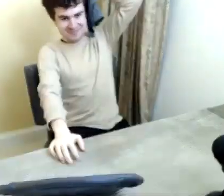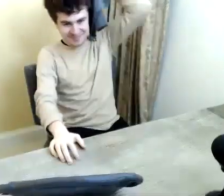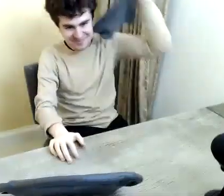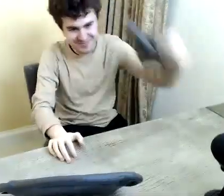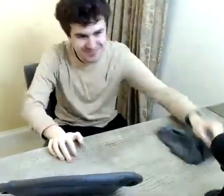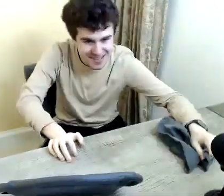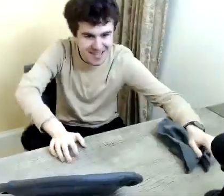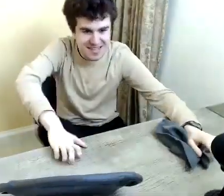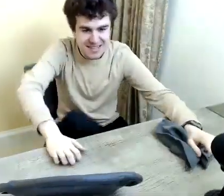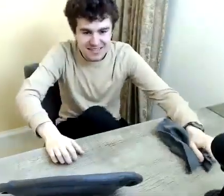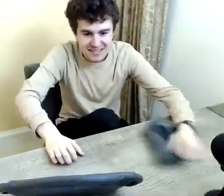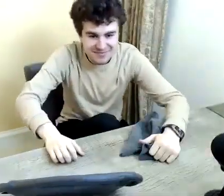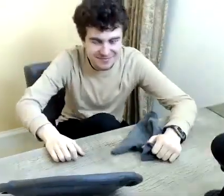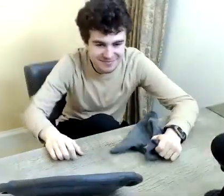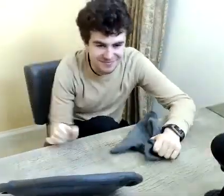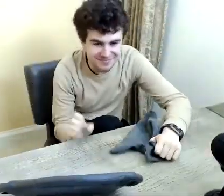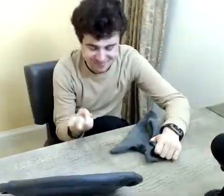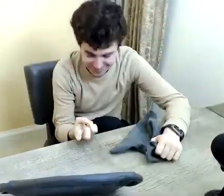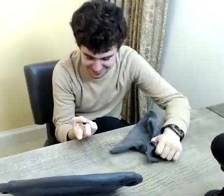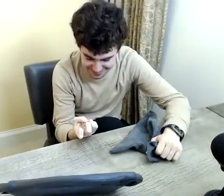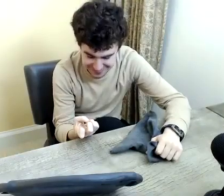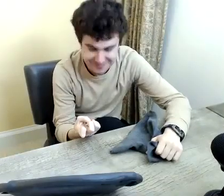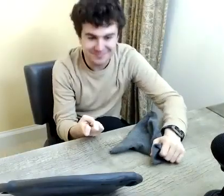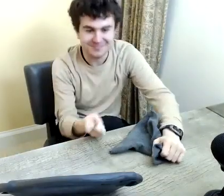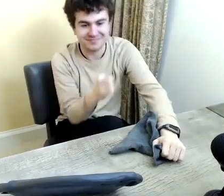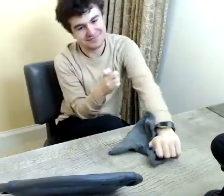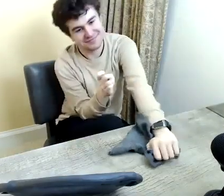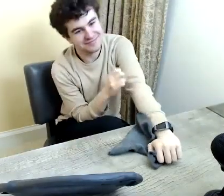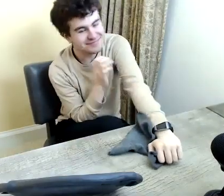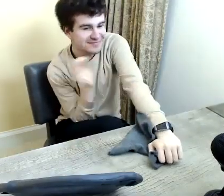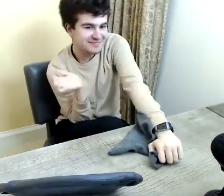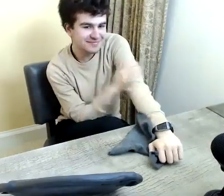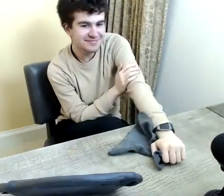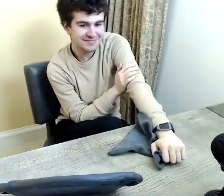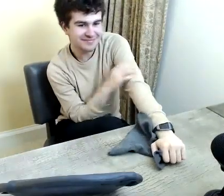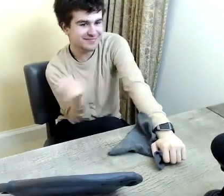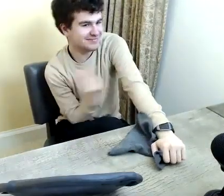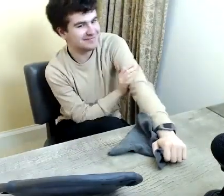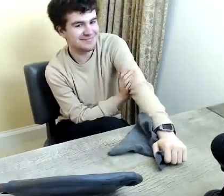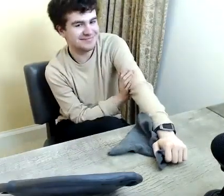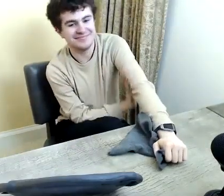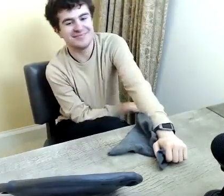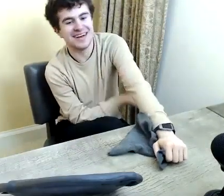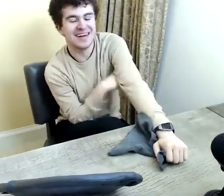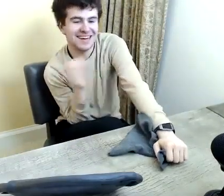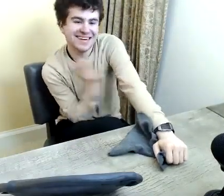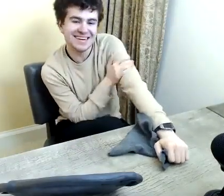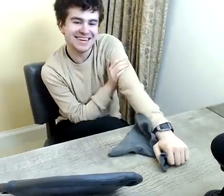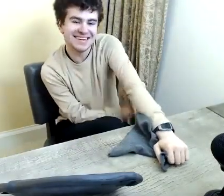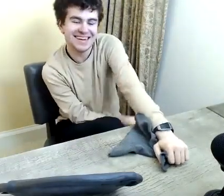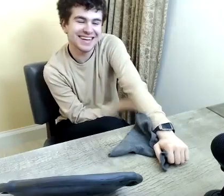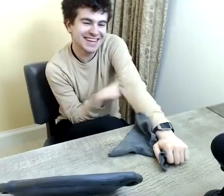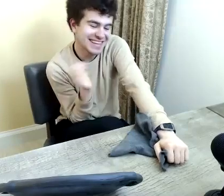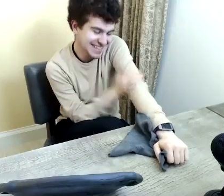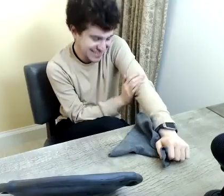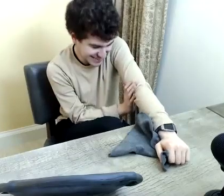curly hair in a camel sweater who is hooked on neatness and order. Laugh out loud. To give you a little more background, I am 18 years